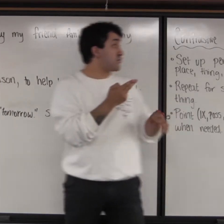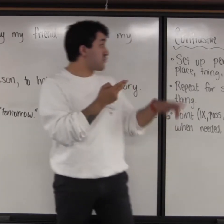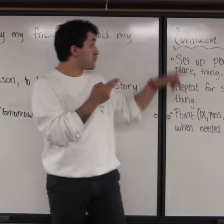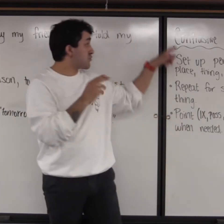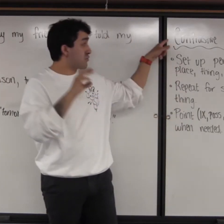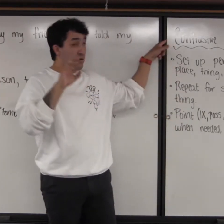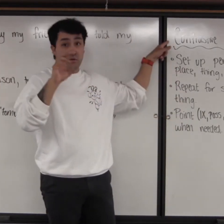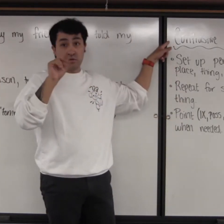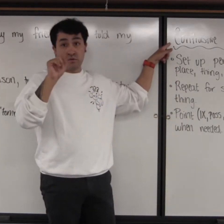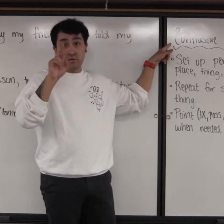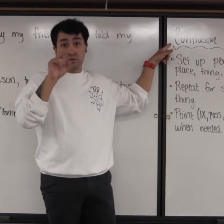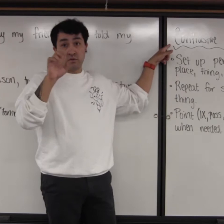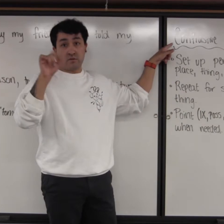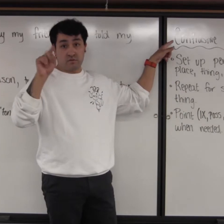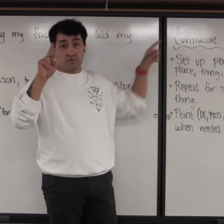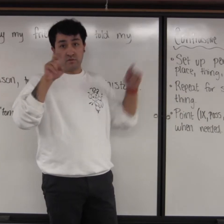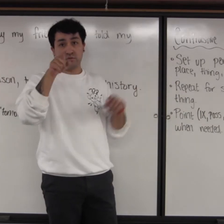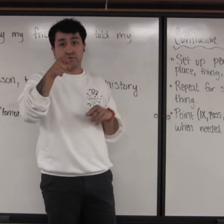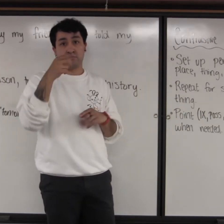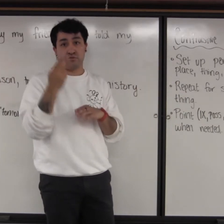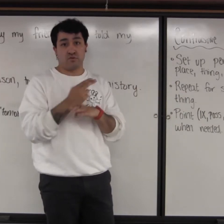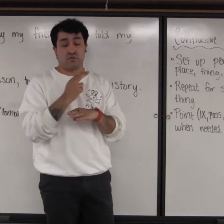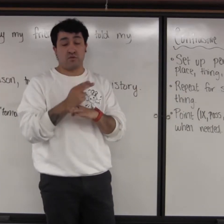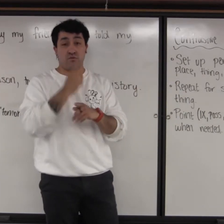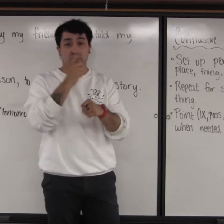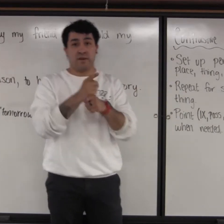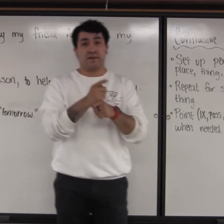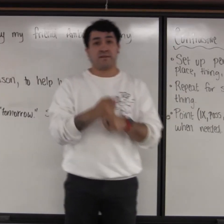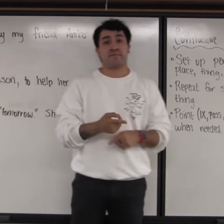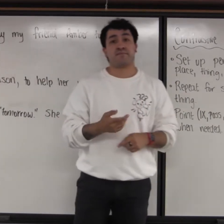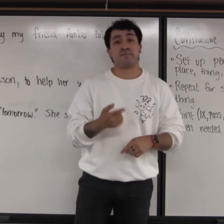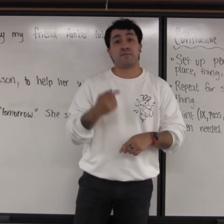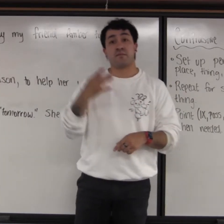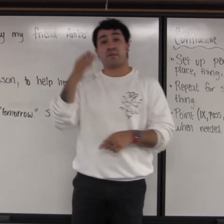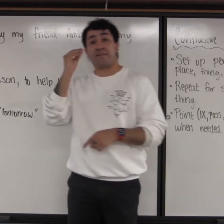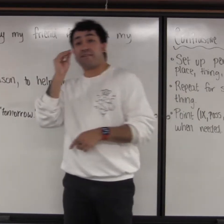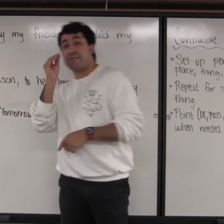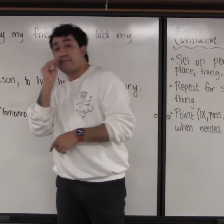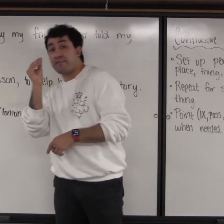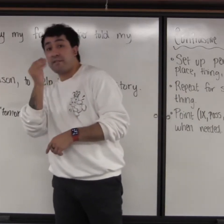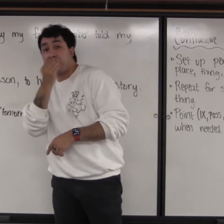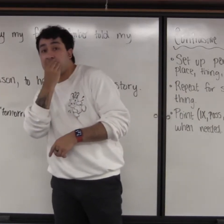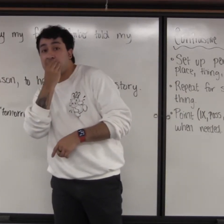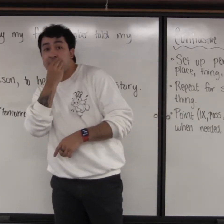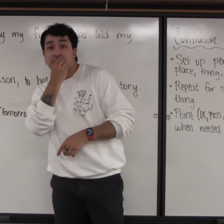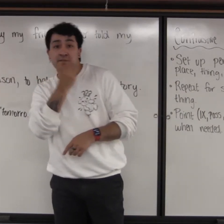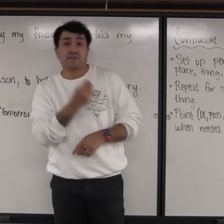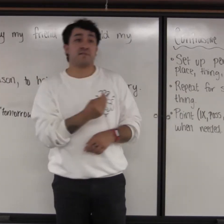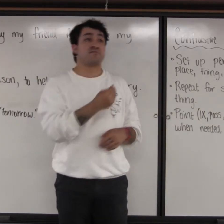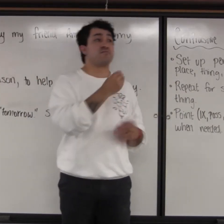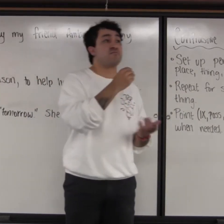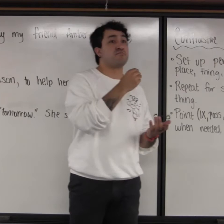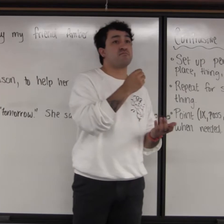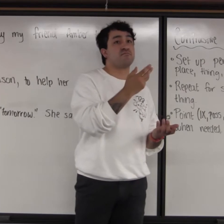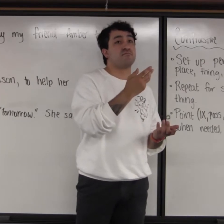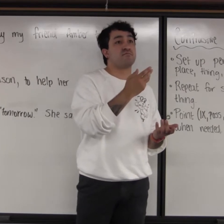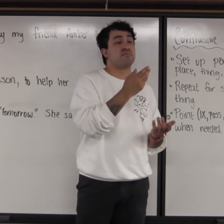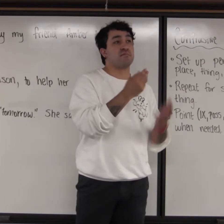you've used it before in constructive structure. So hopefully you remember what that is. So for example, remember I would say there's